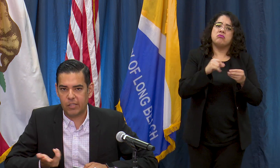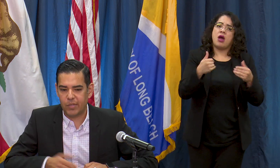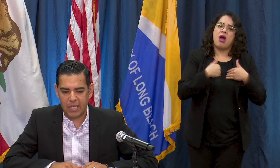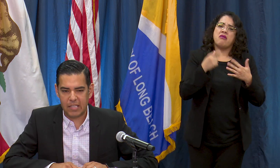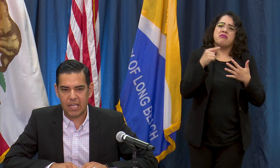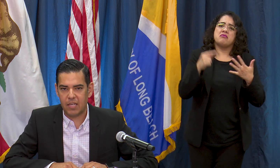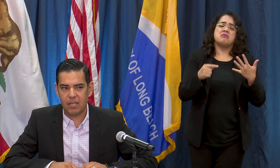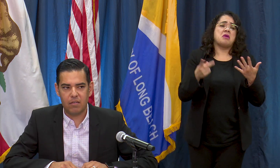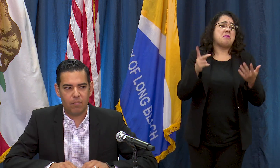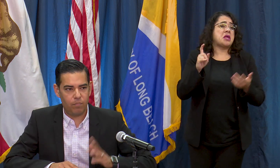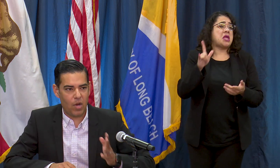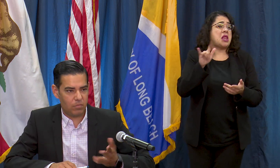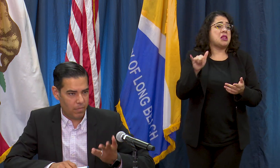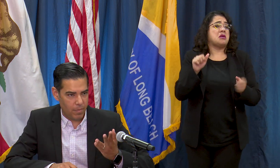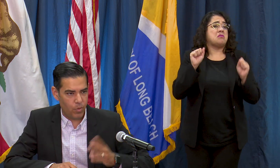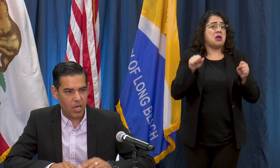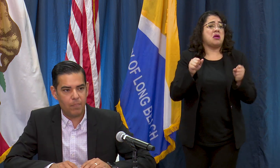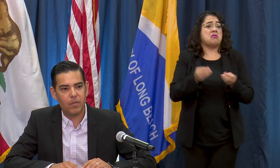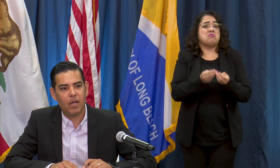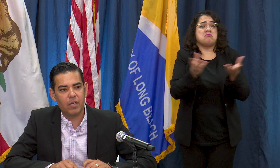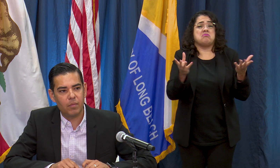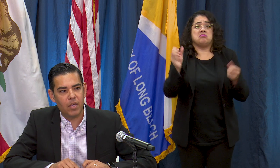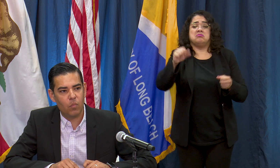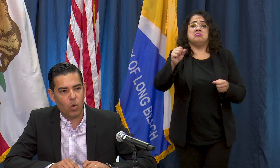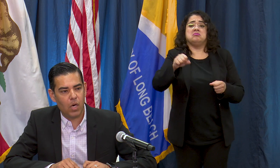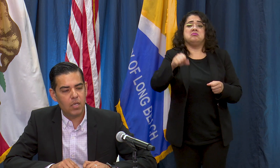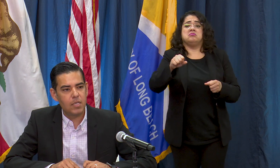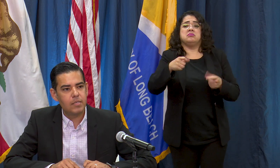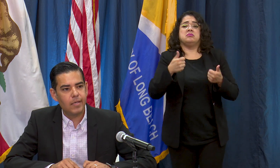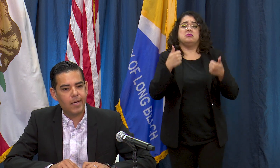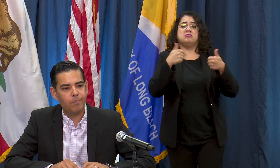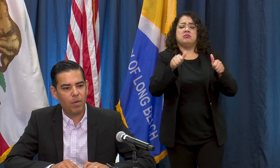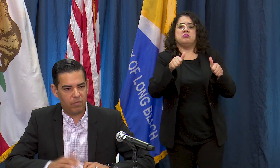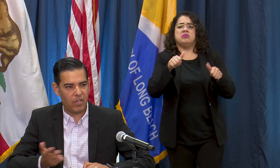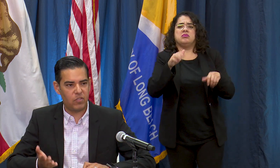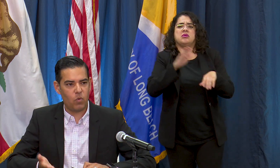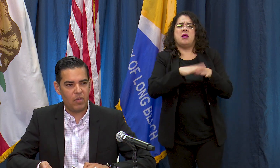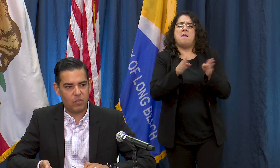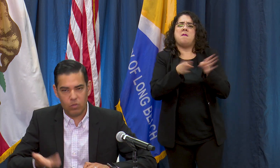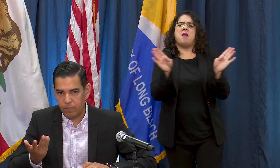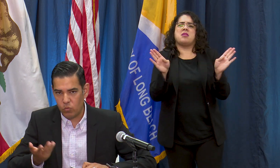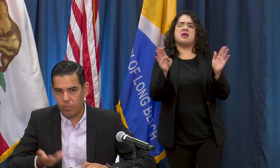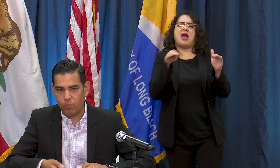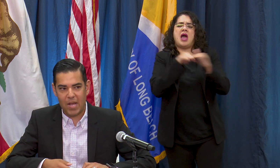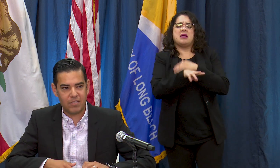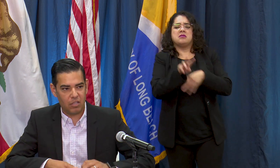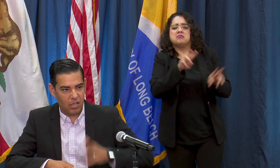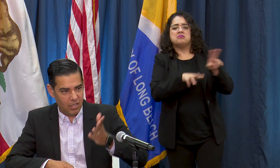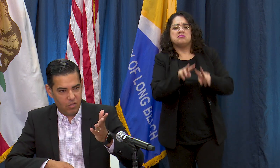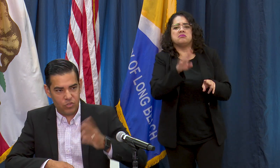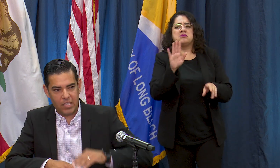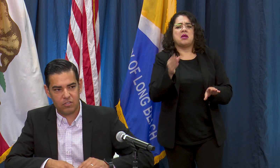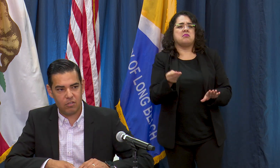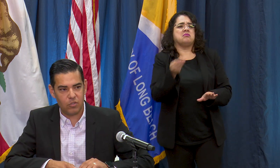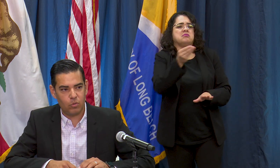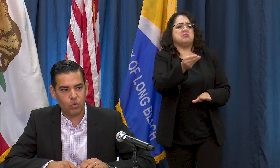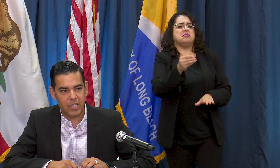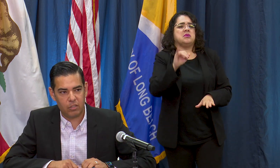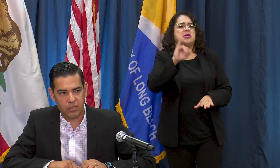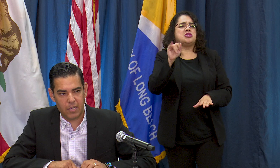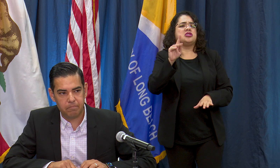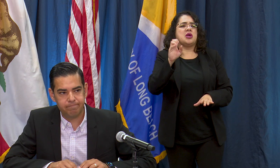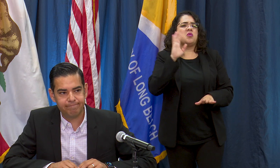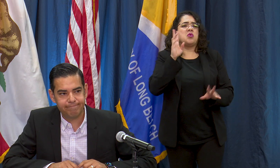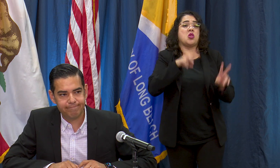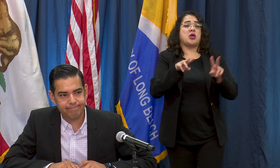sure, Kelly, we can get that and possibly maybe put it up in a more public-facing way. So we'll pass it along, and I know Jake's here, and so we'll